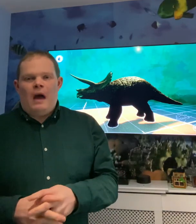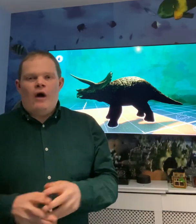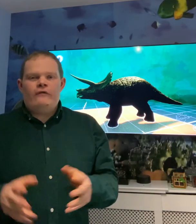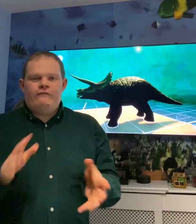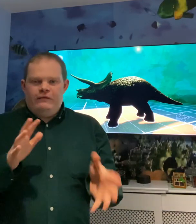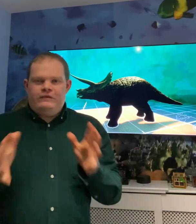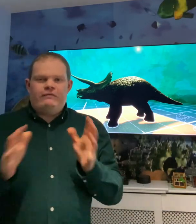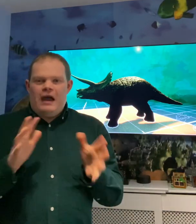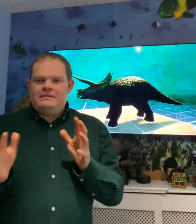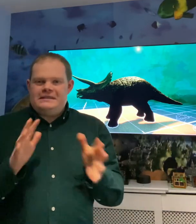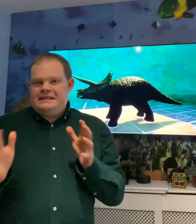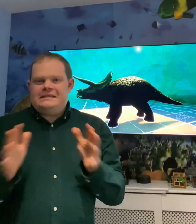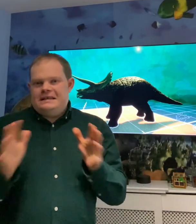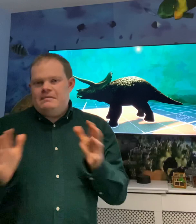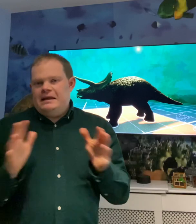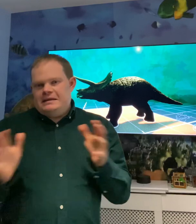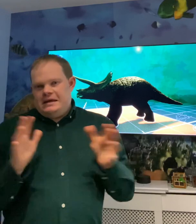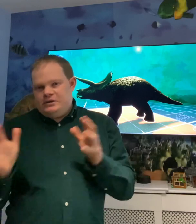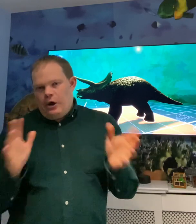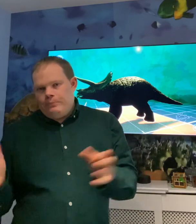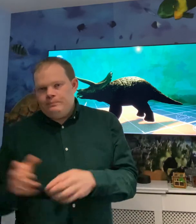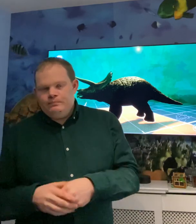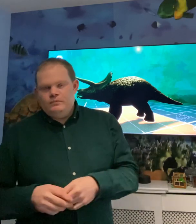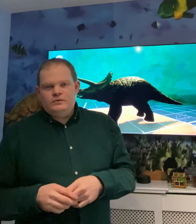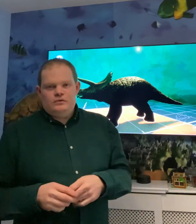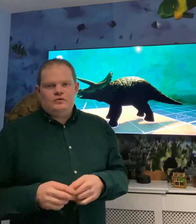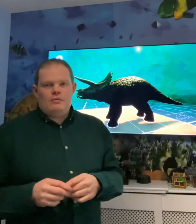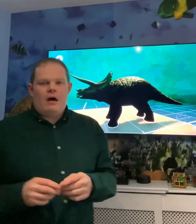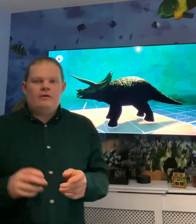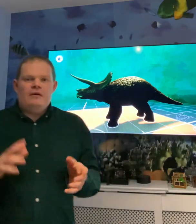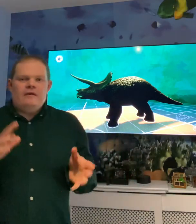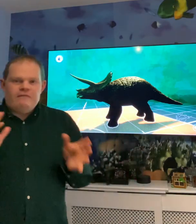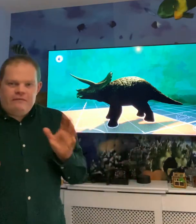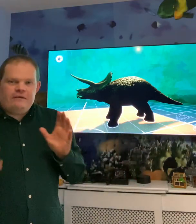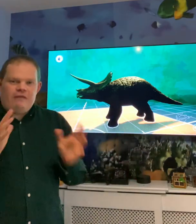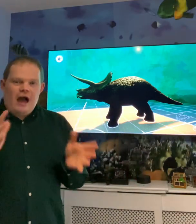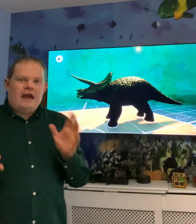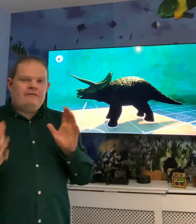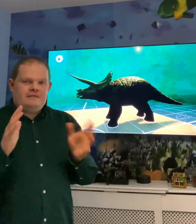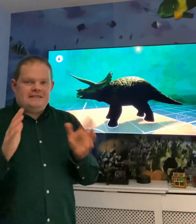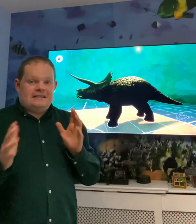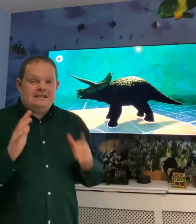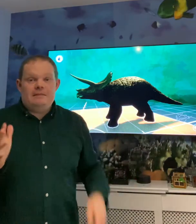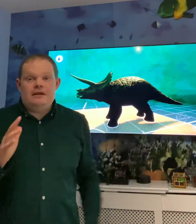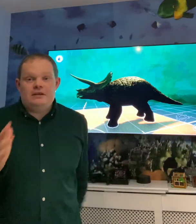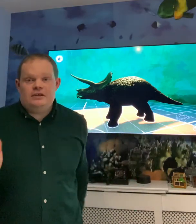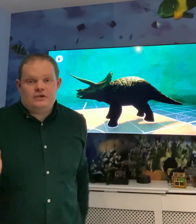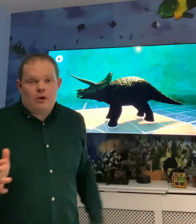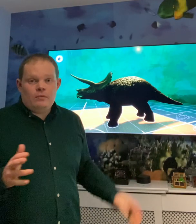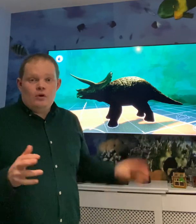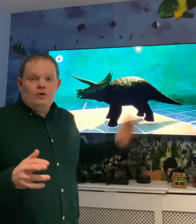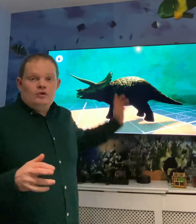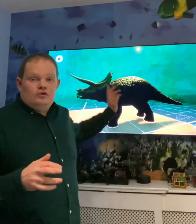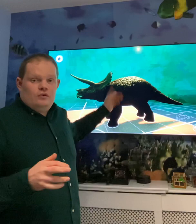about 55 to 60 million years ago. So about 55 to 60 million years ago. So